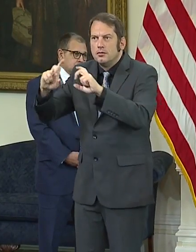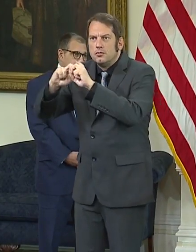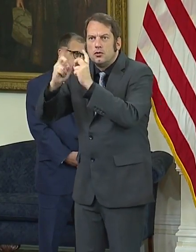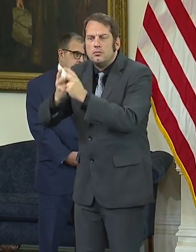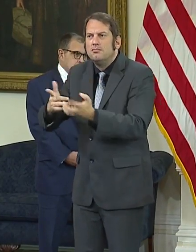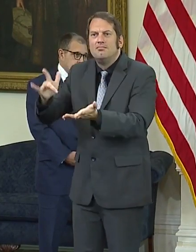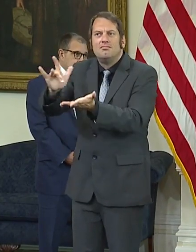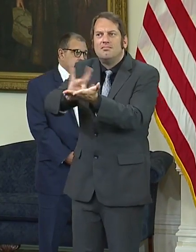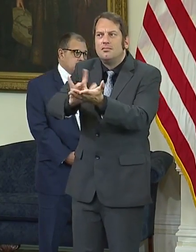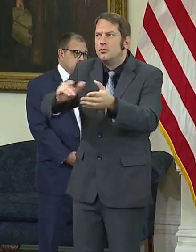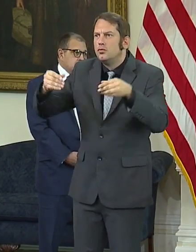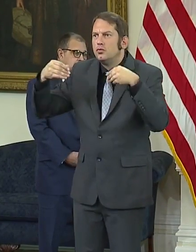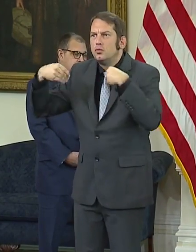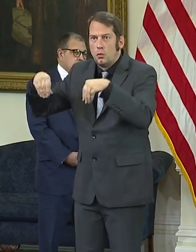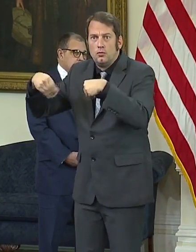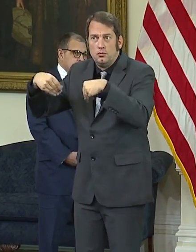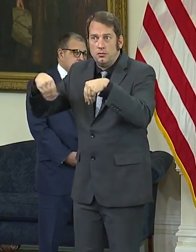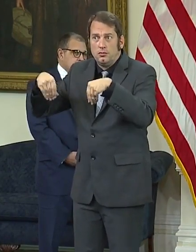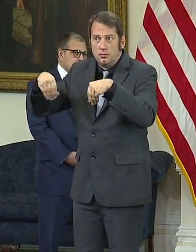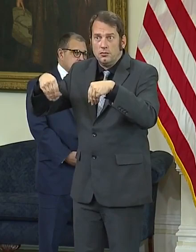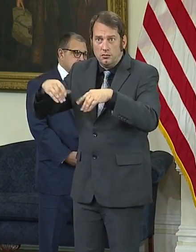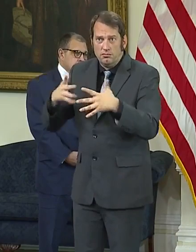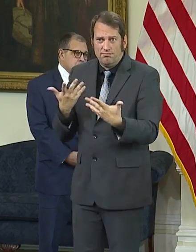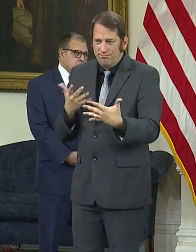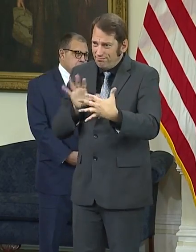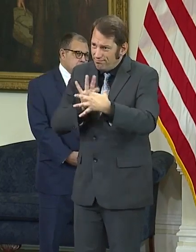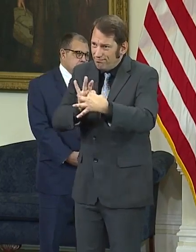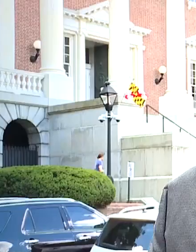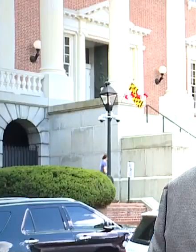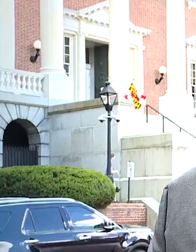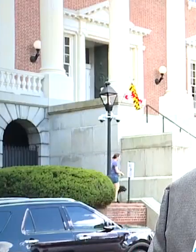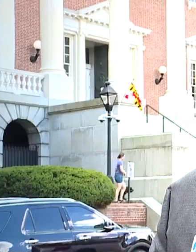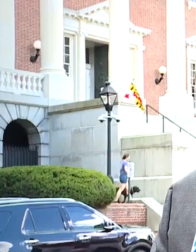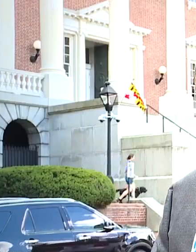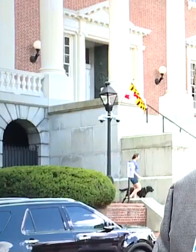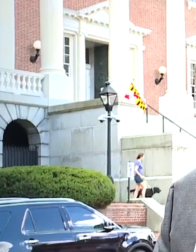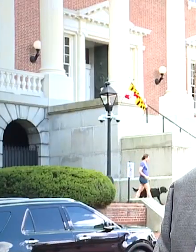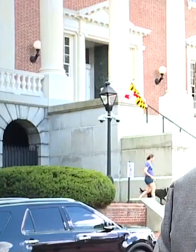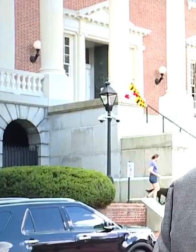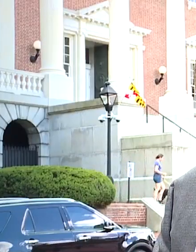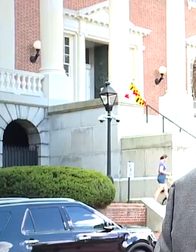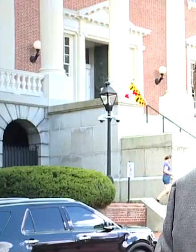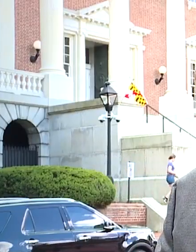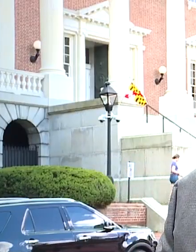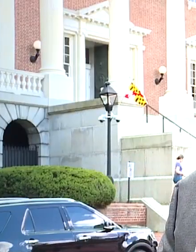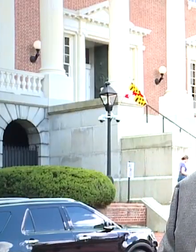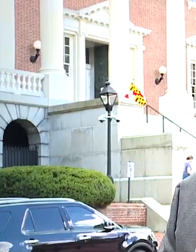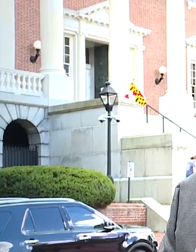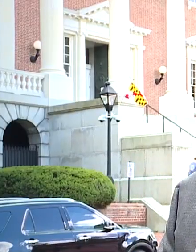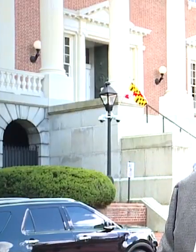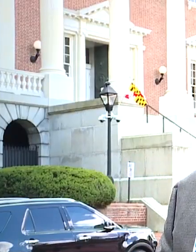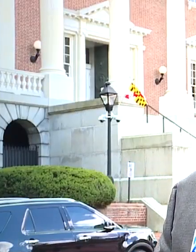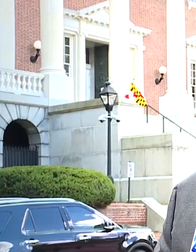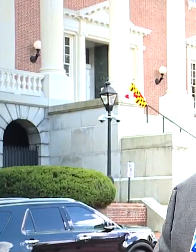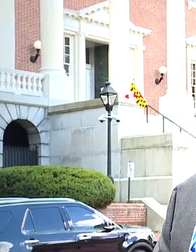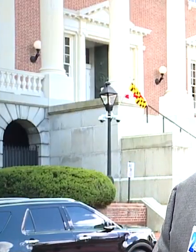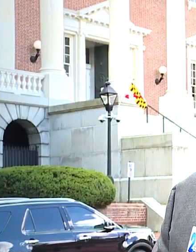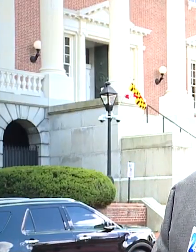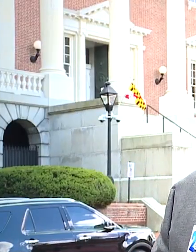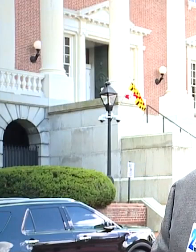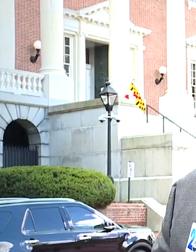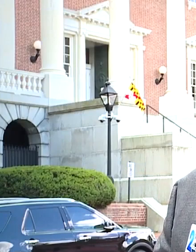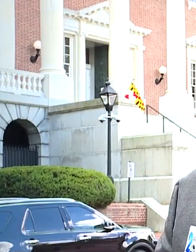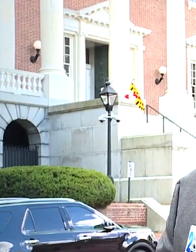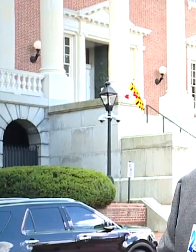also for our flu vaccine campaign, which is planned for the fall. The governor also announced beginning July 1st, there will be a